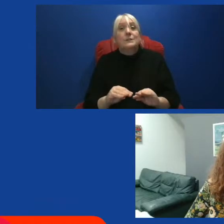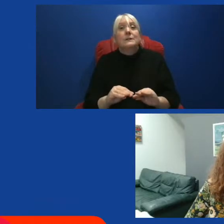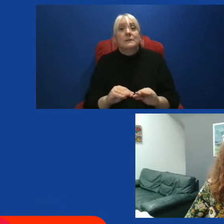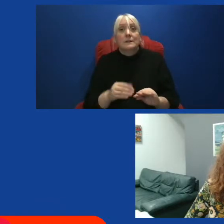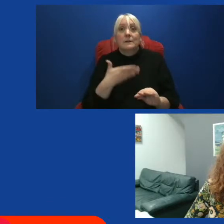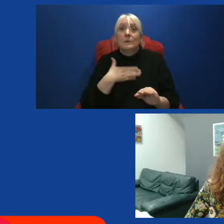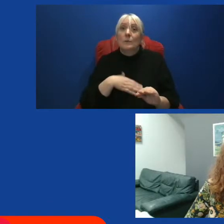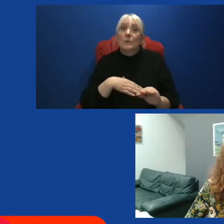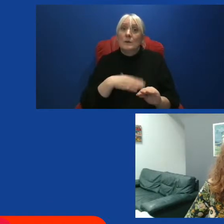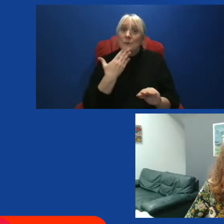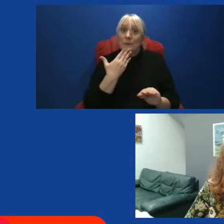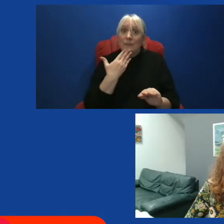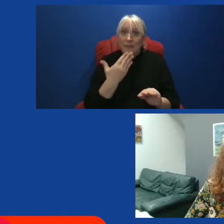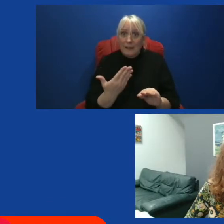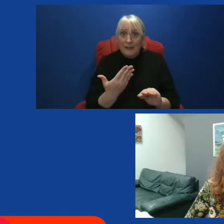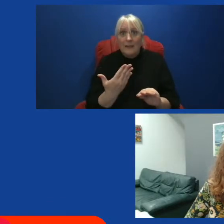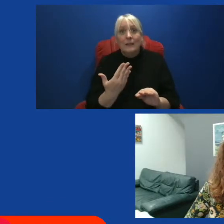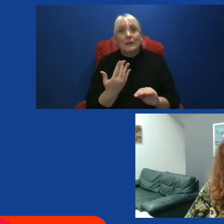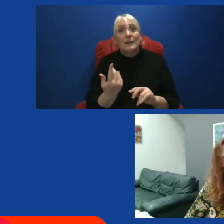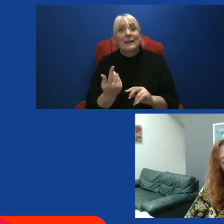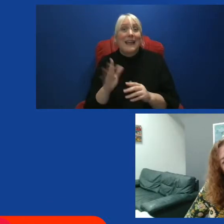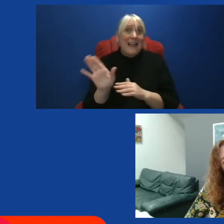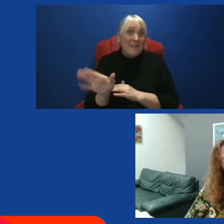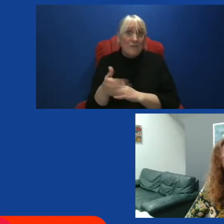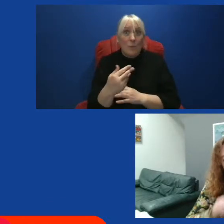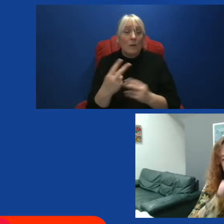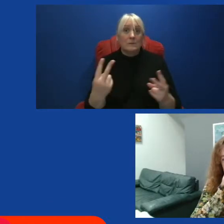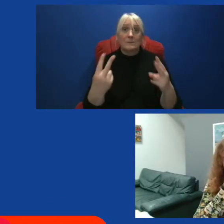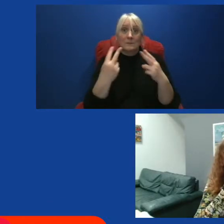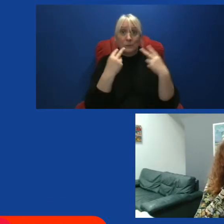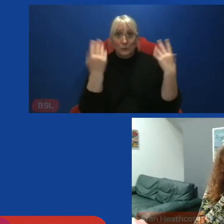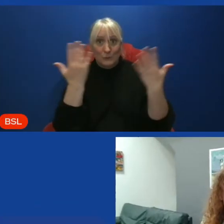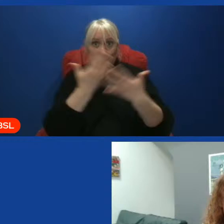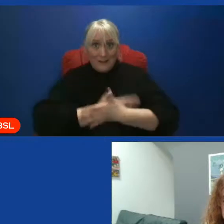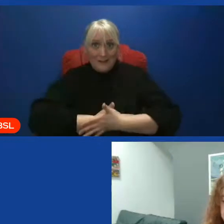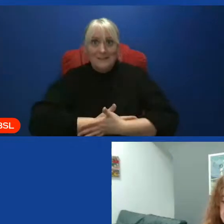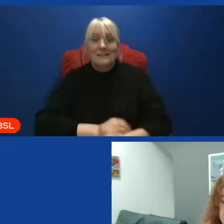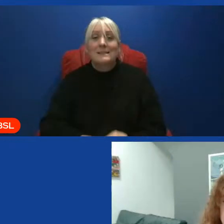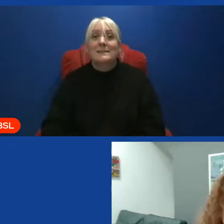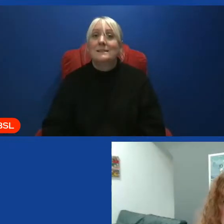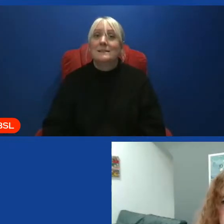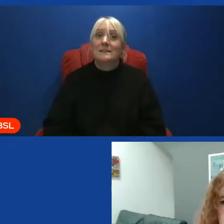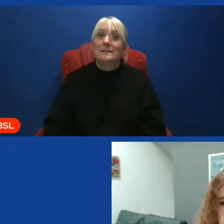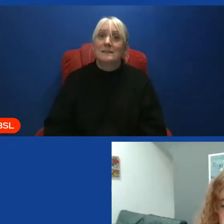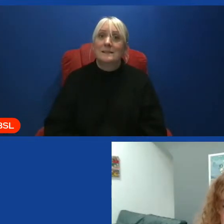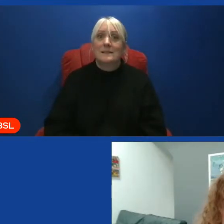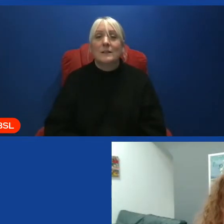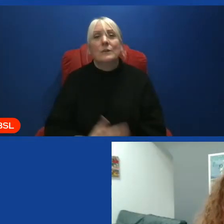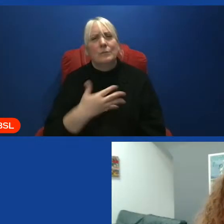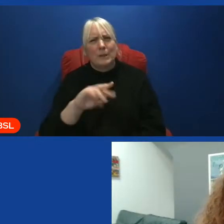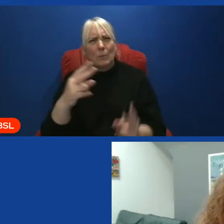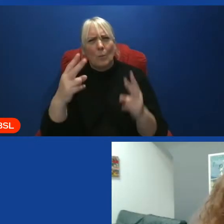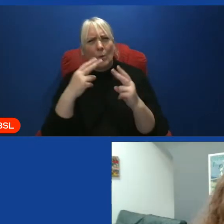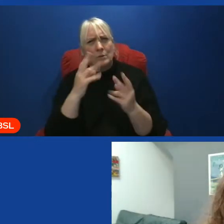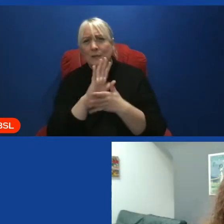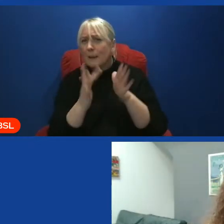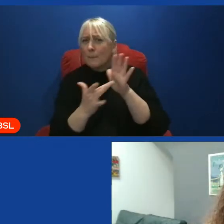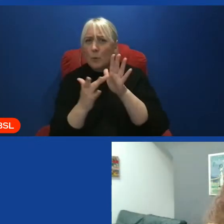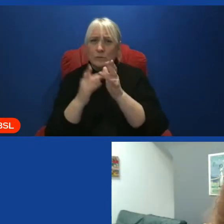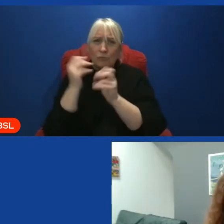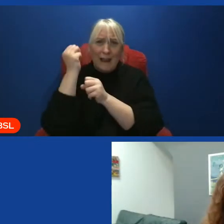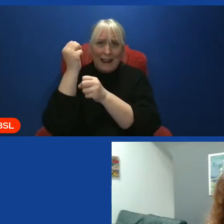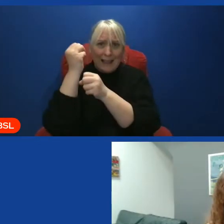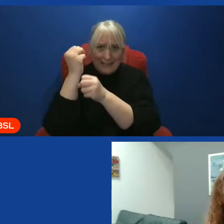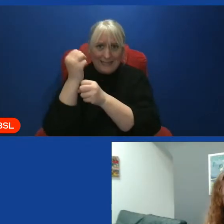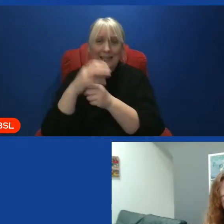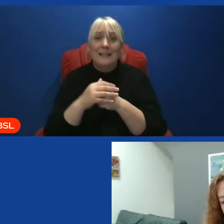want to say, first of all, thank you to everyone who's attended tonight online to watch this really important rally. As